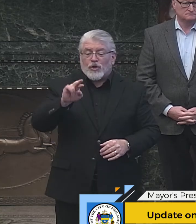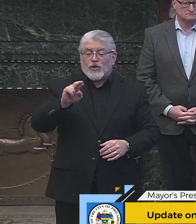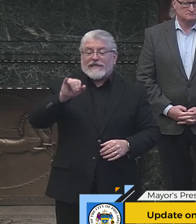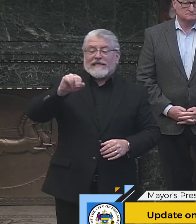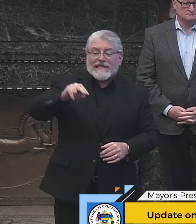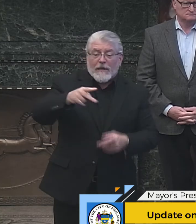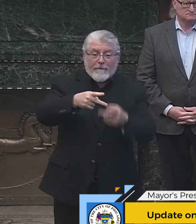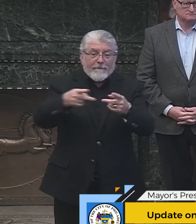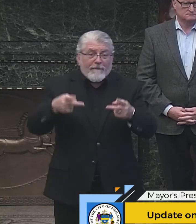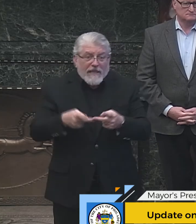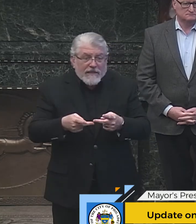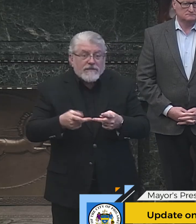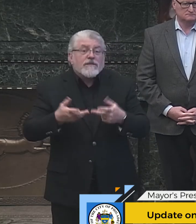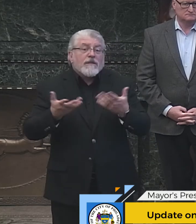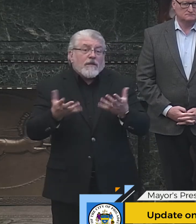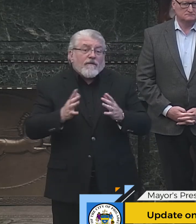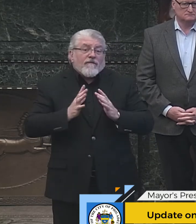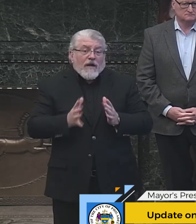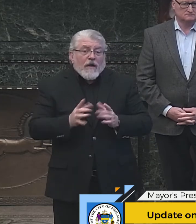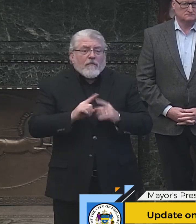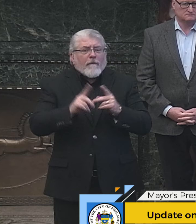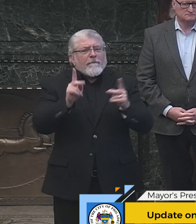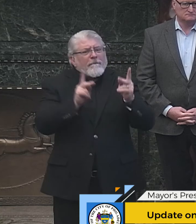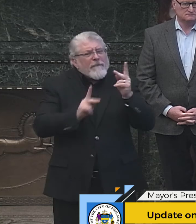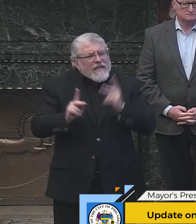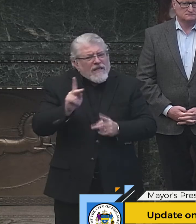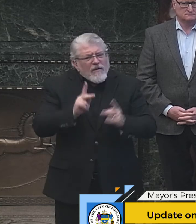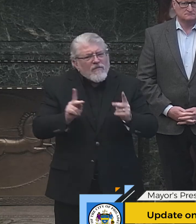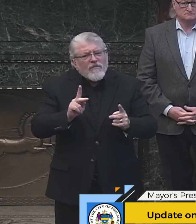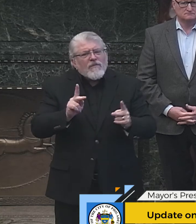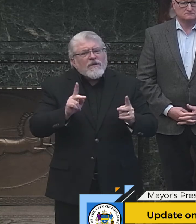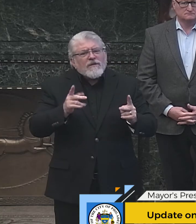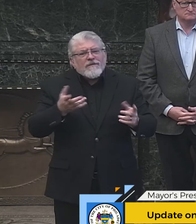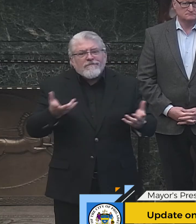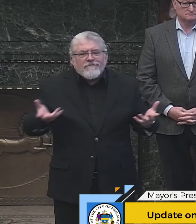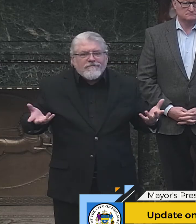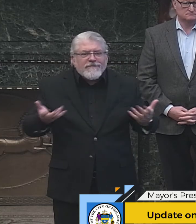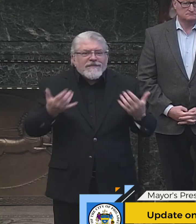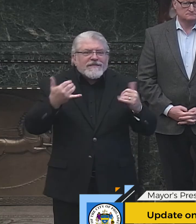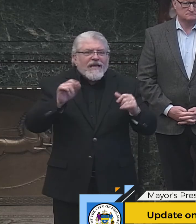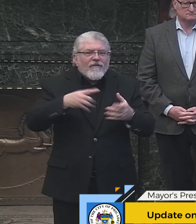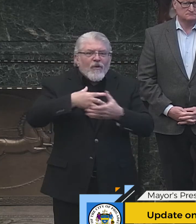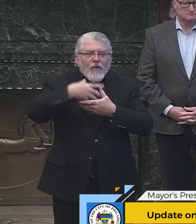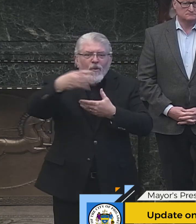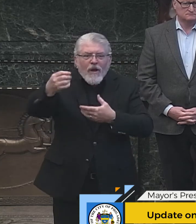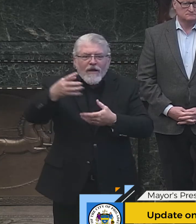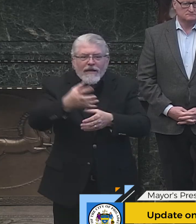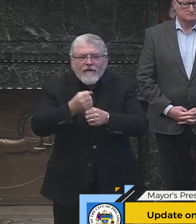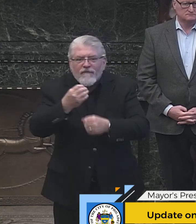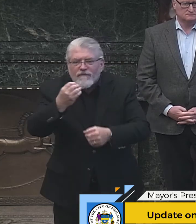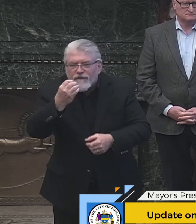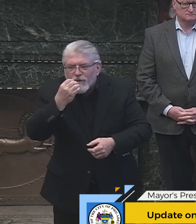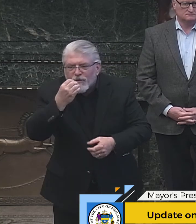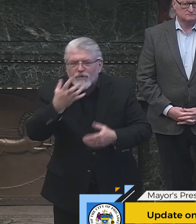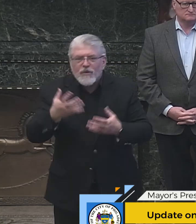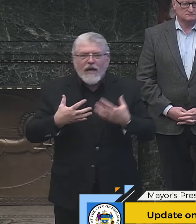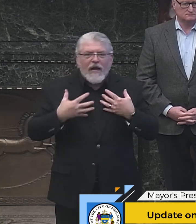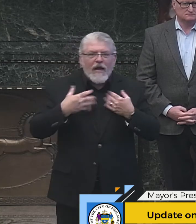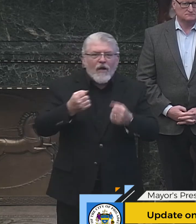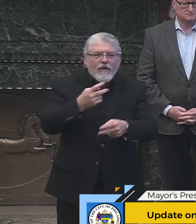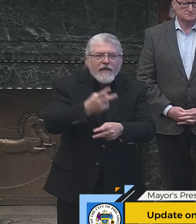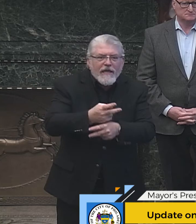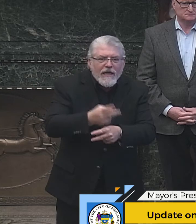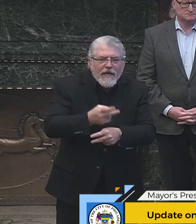get specific food, healthcare, essentials in order to make it through this